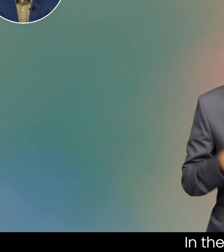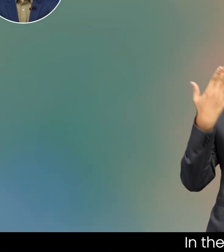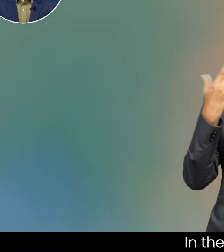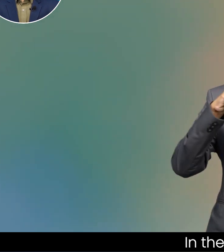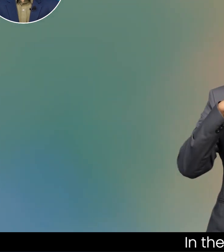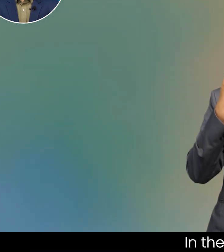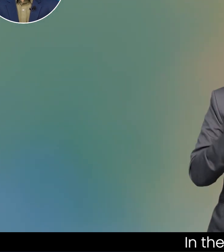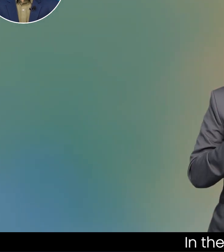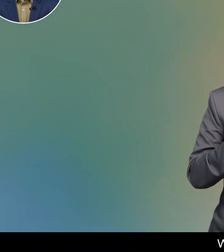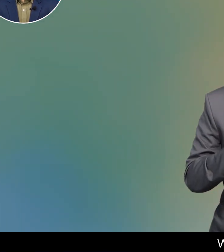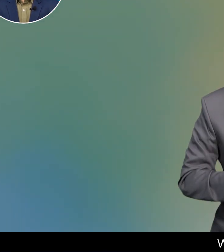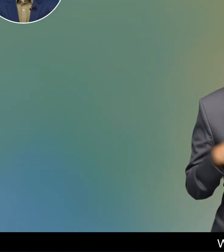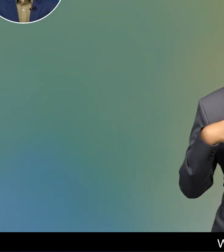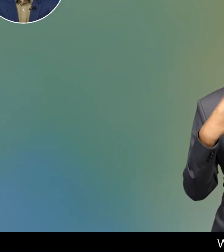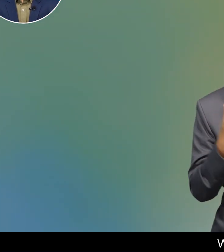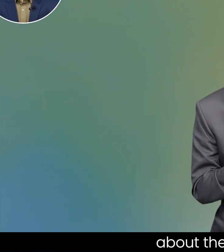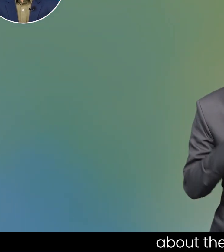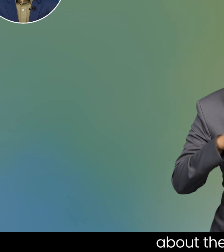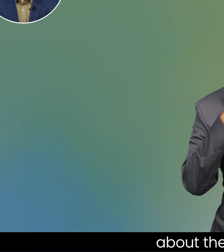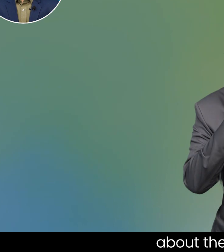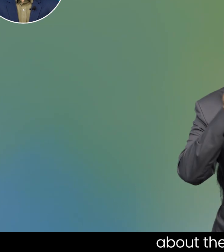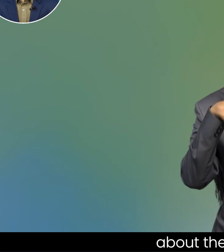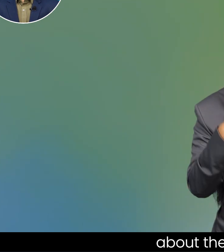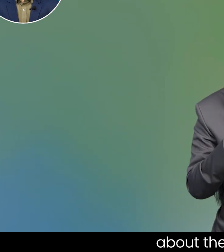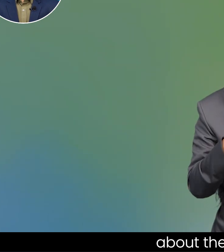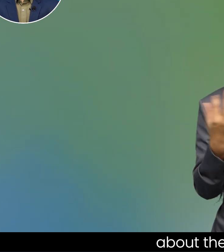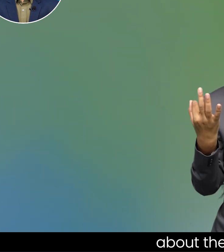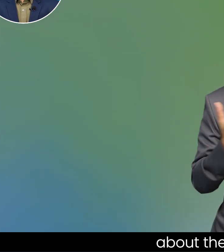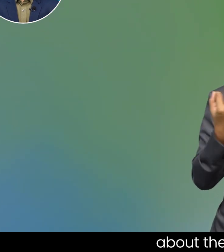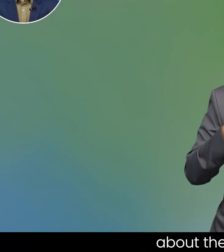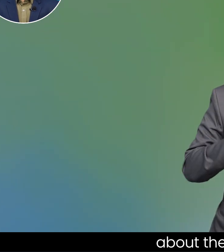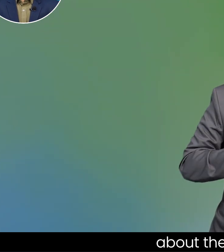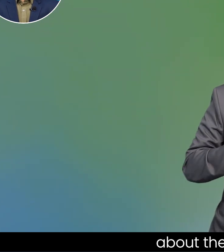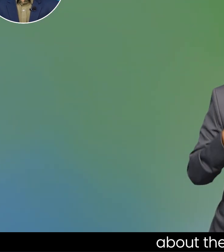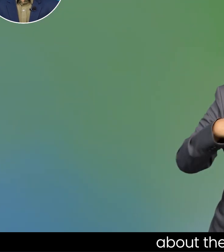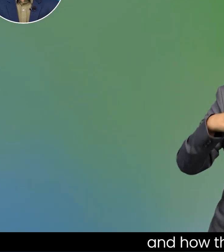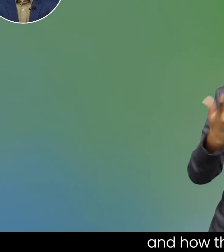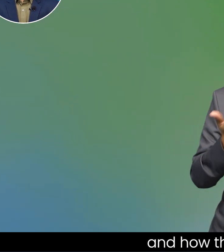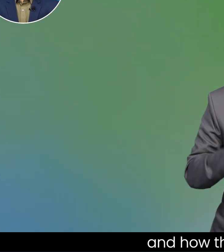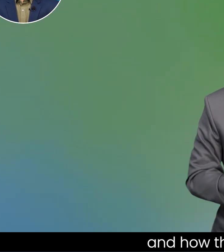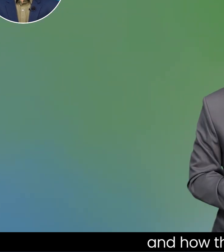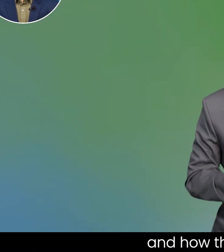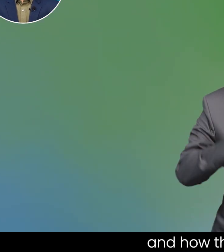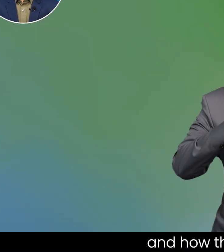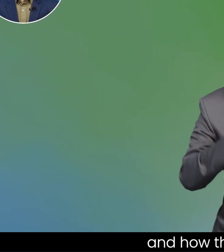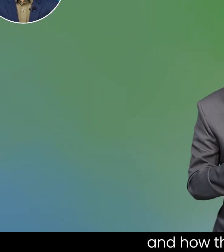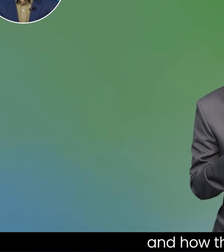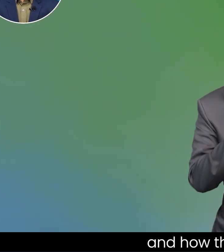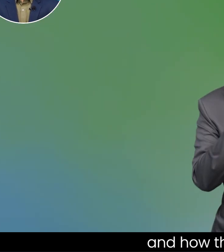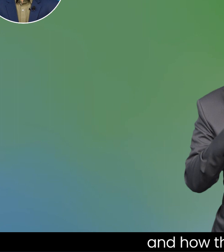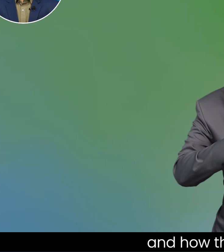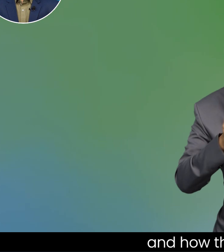In the previous session, we have seen about the early modern period and how the